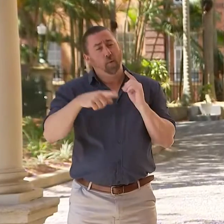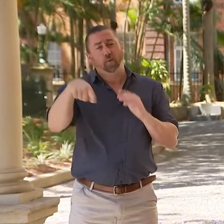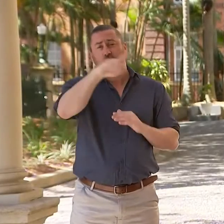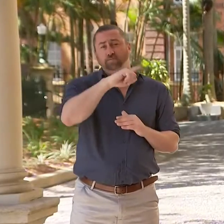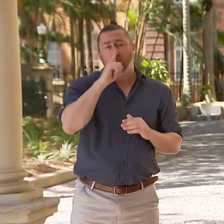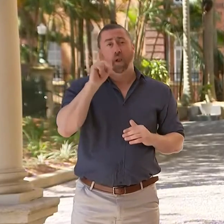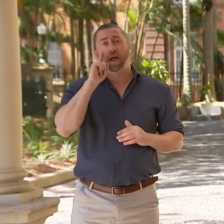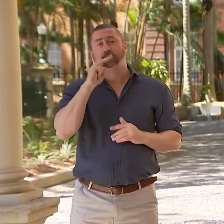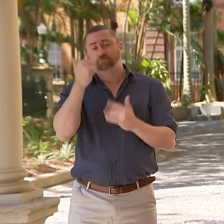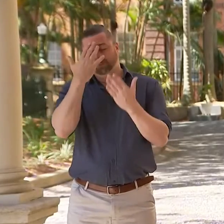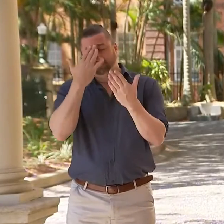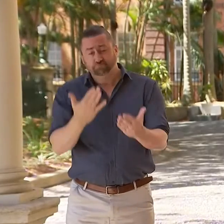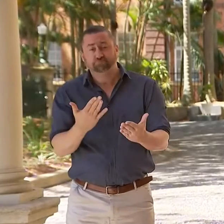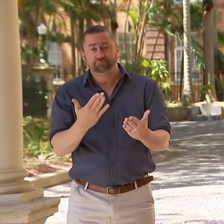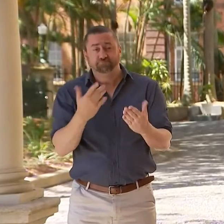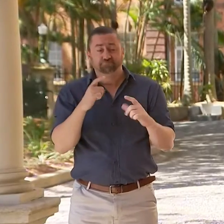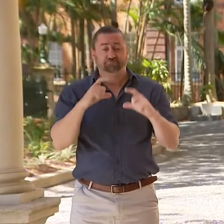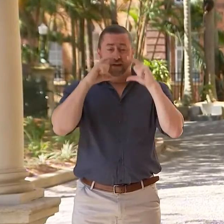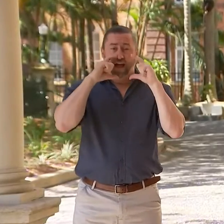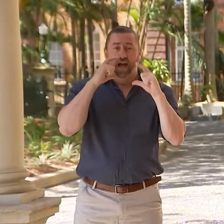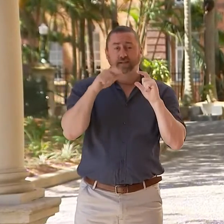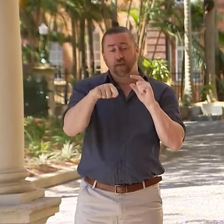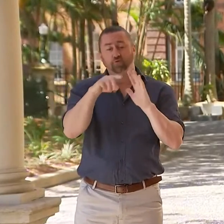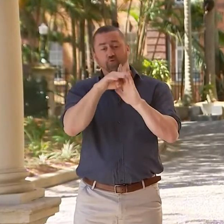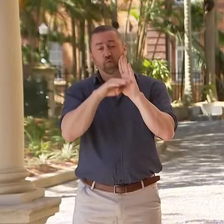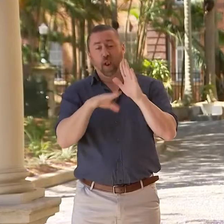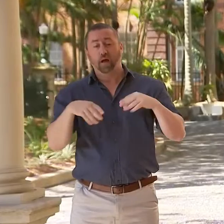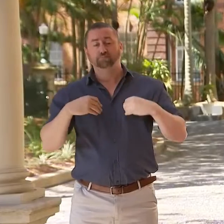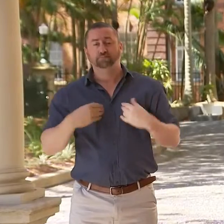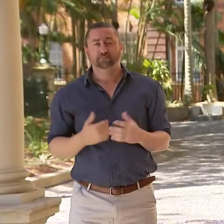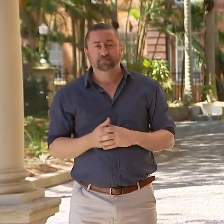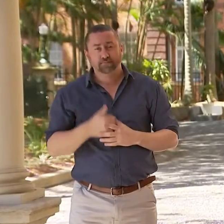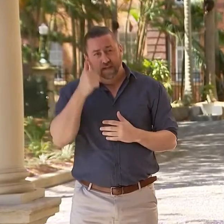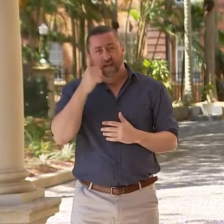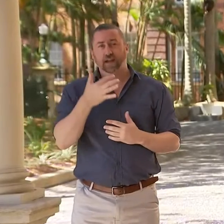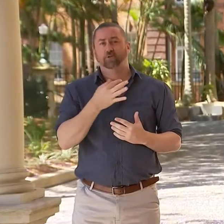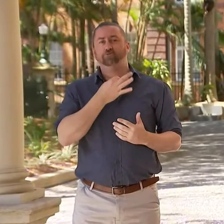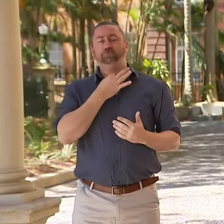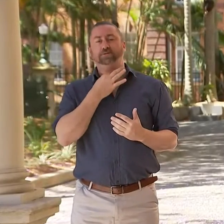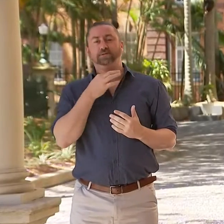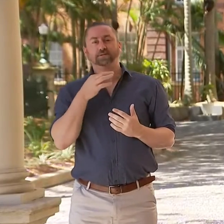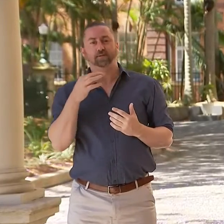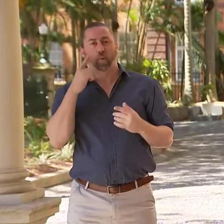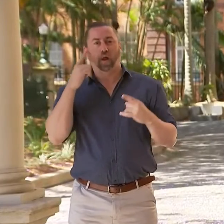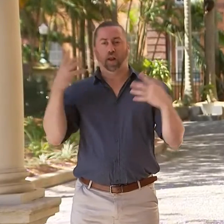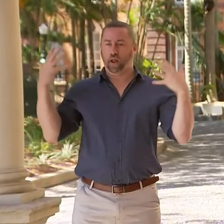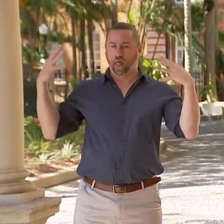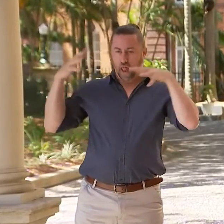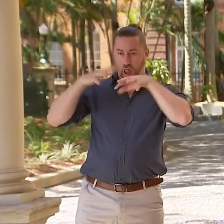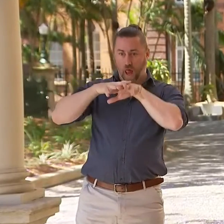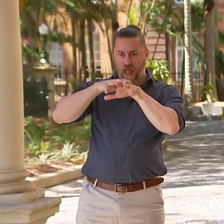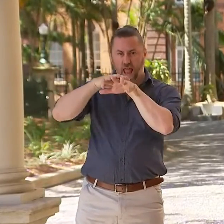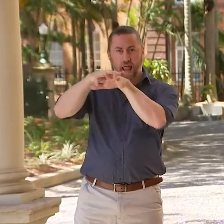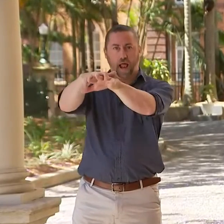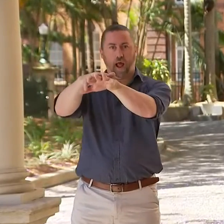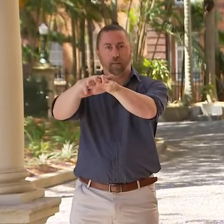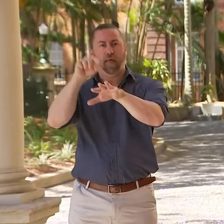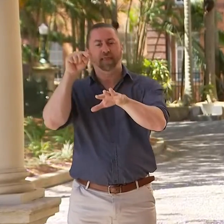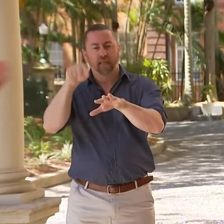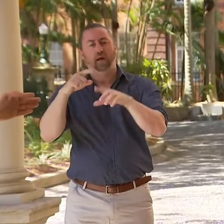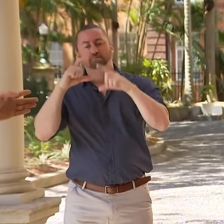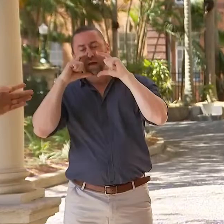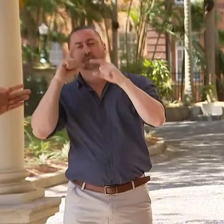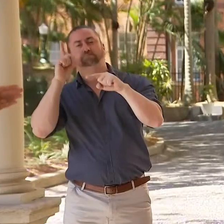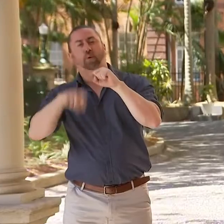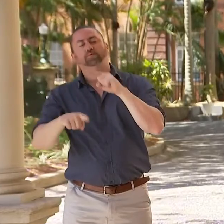very, very good, particularly where there's that risk of intermingling, which is really about when people are moving around the stadium.